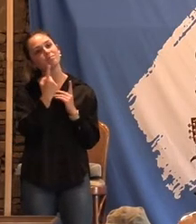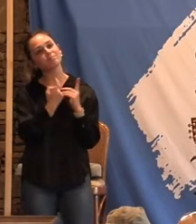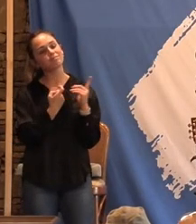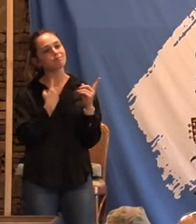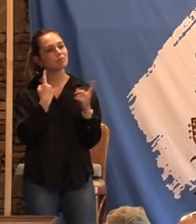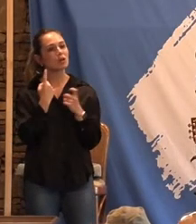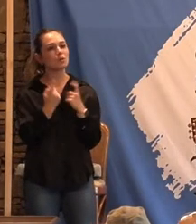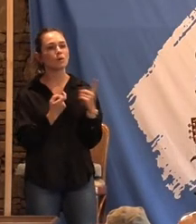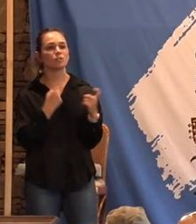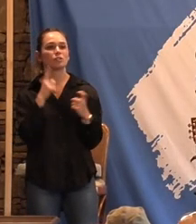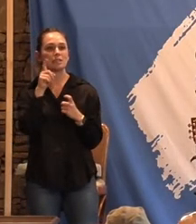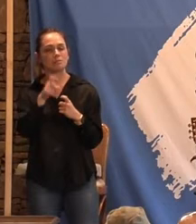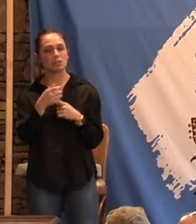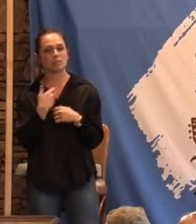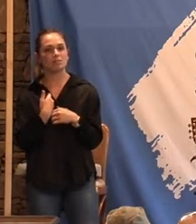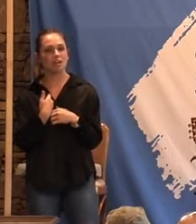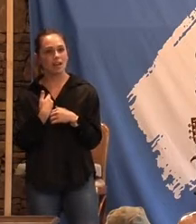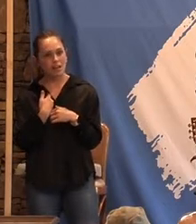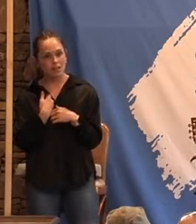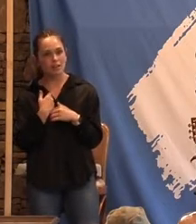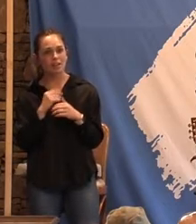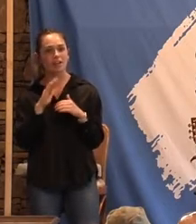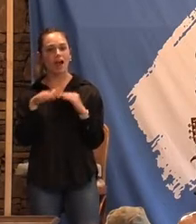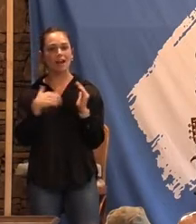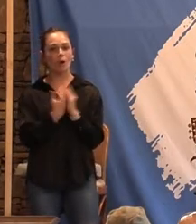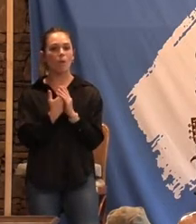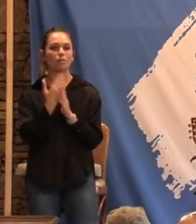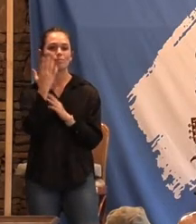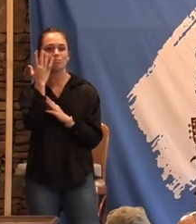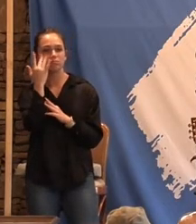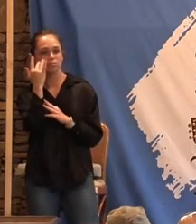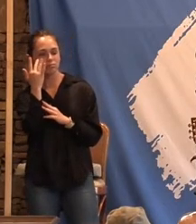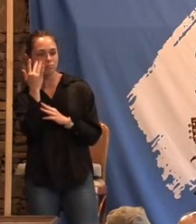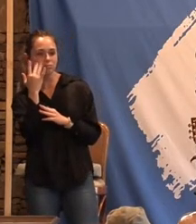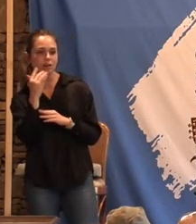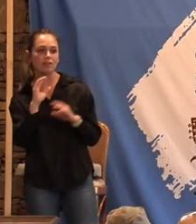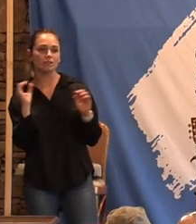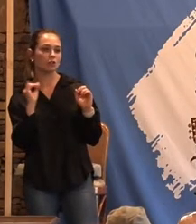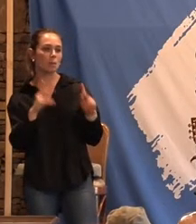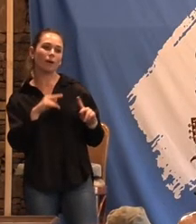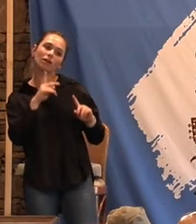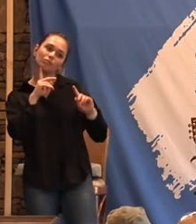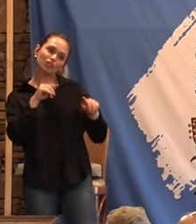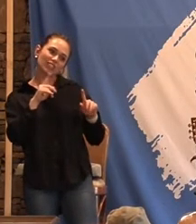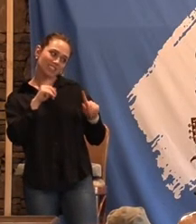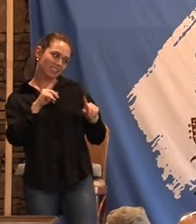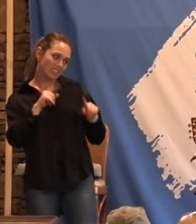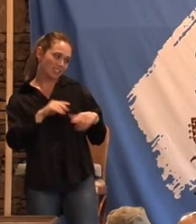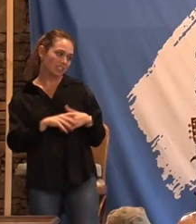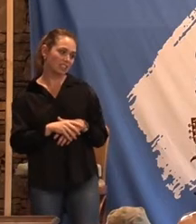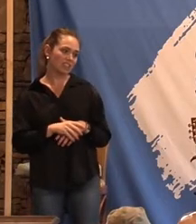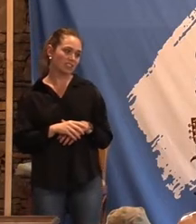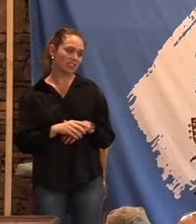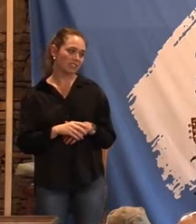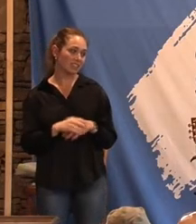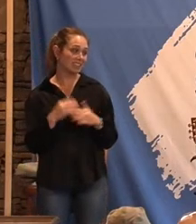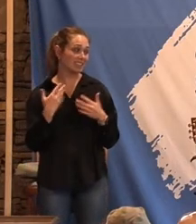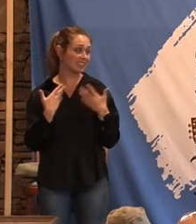he must have had and all of the whys that no one could answer.